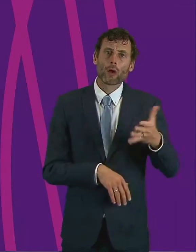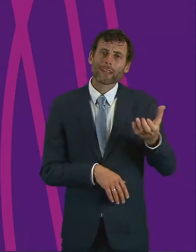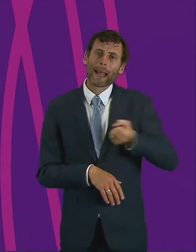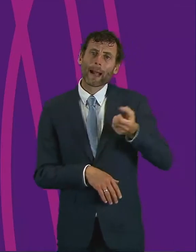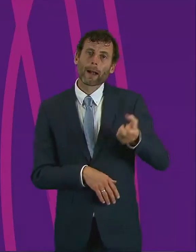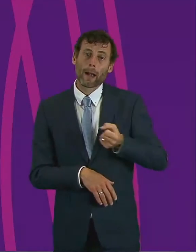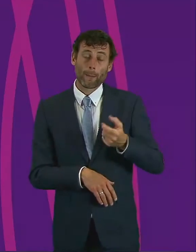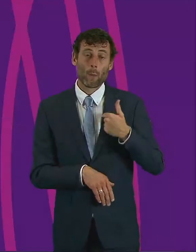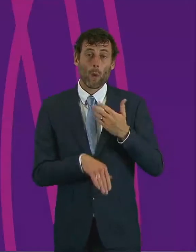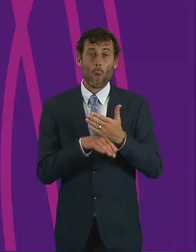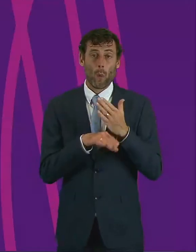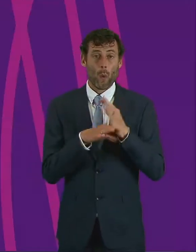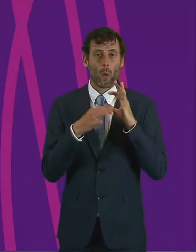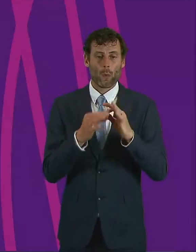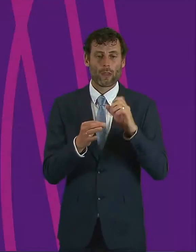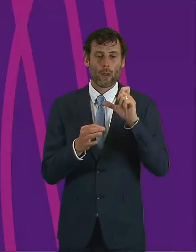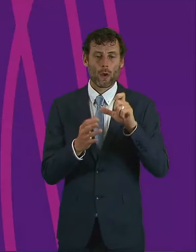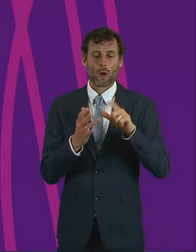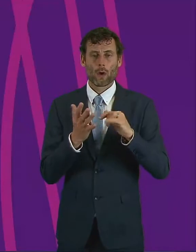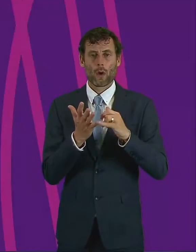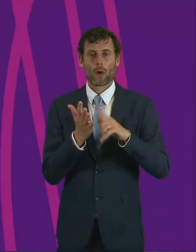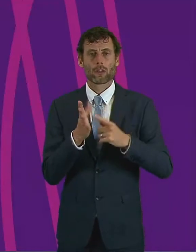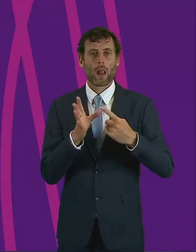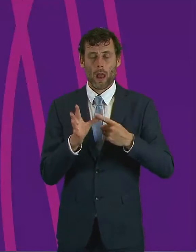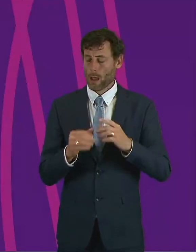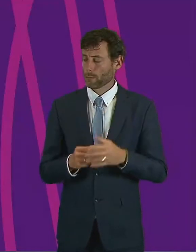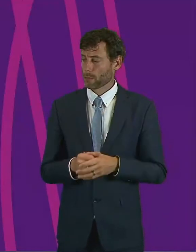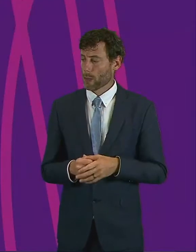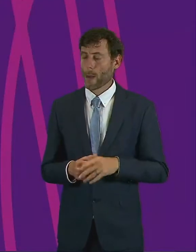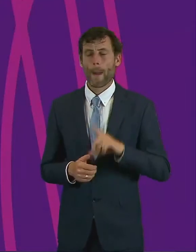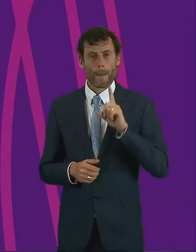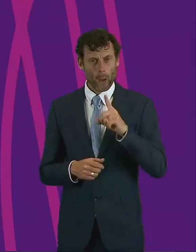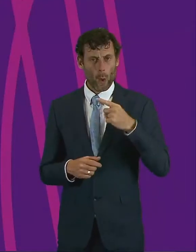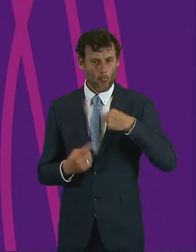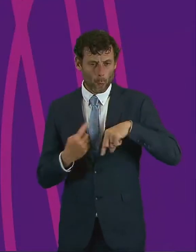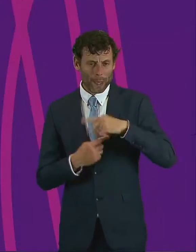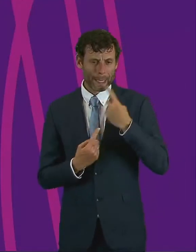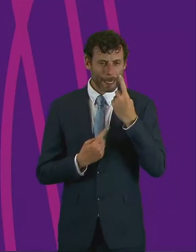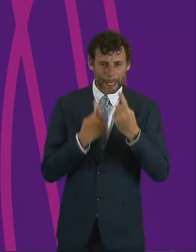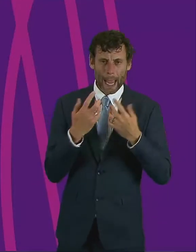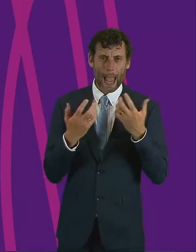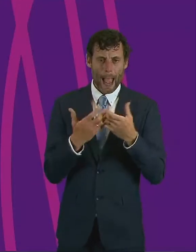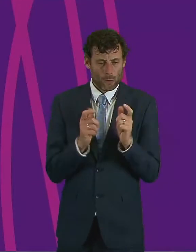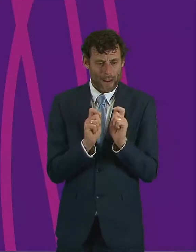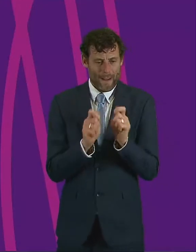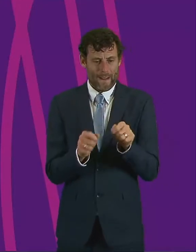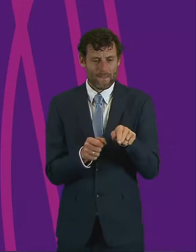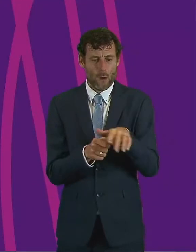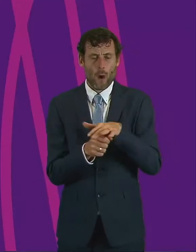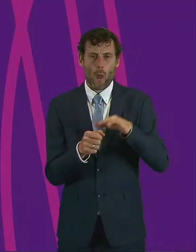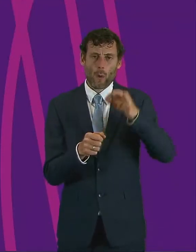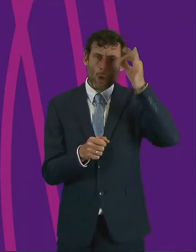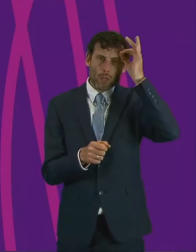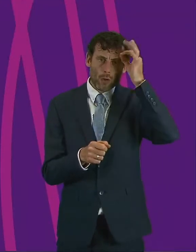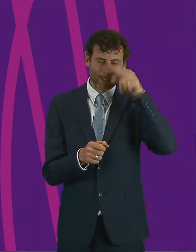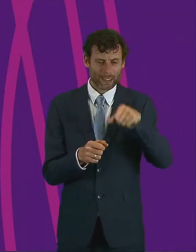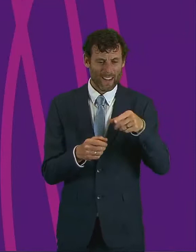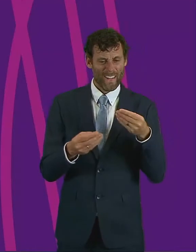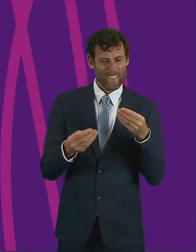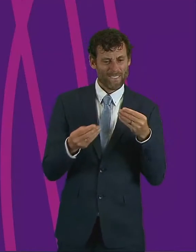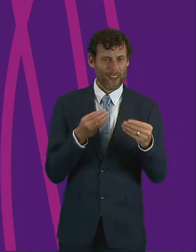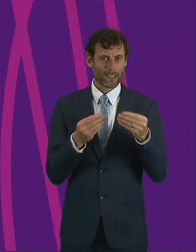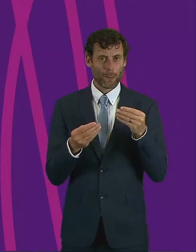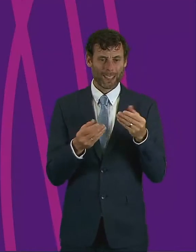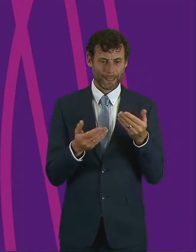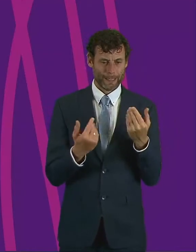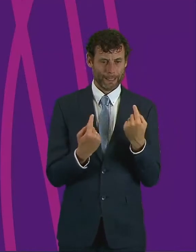to provide urgent further details on how the fiscal flexibilities can be applied for local authorities in Scotland, and as yet do not have